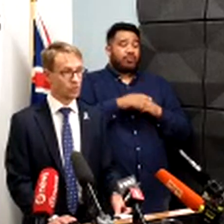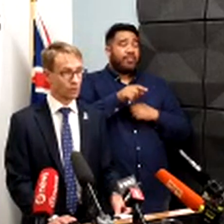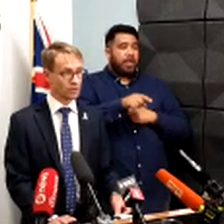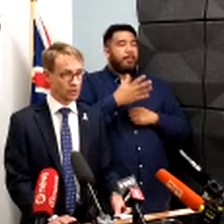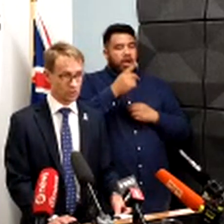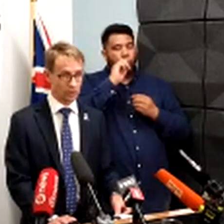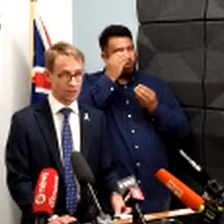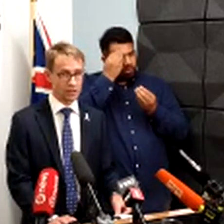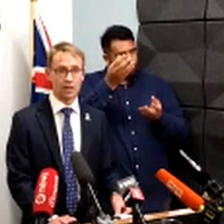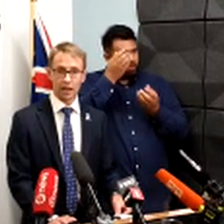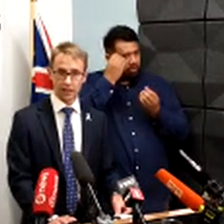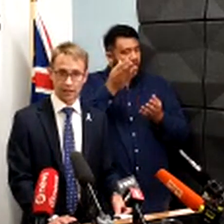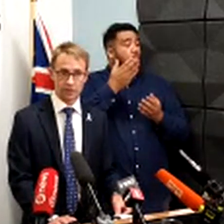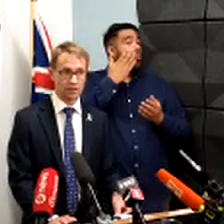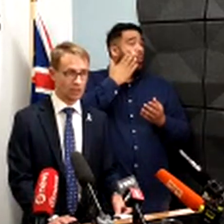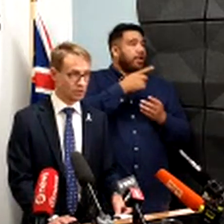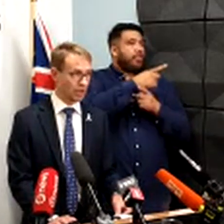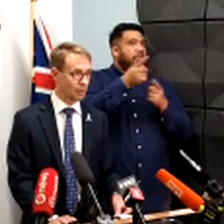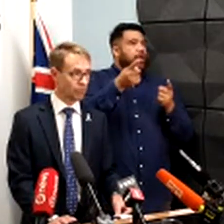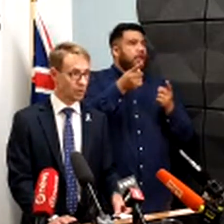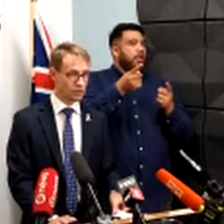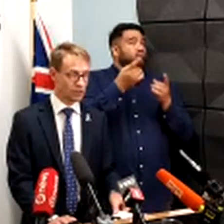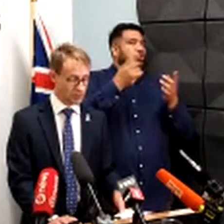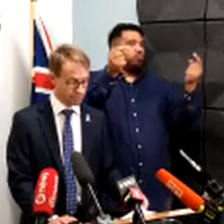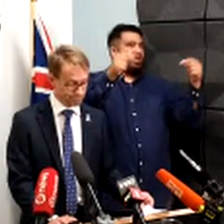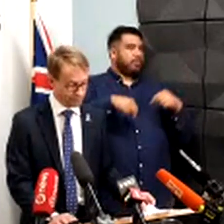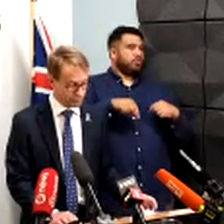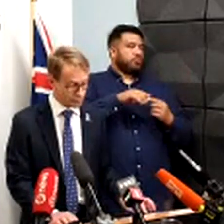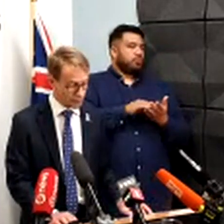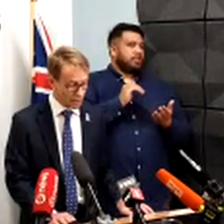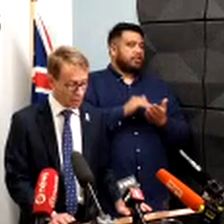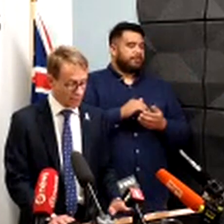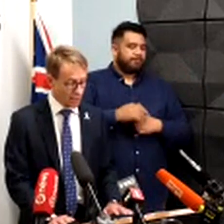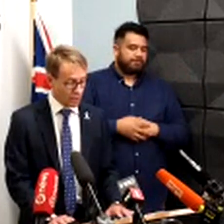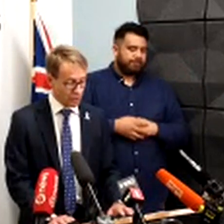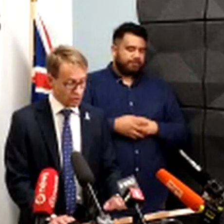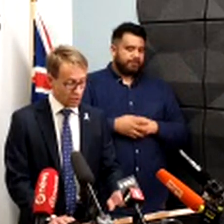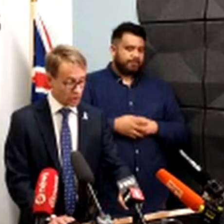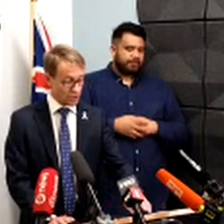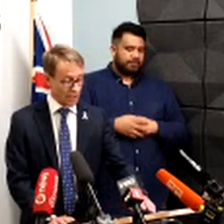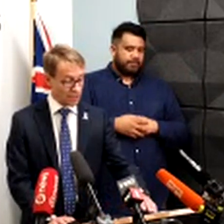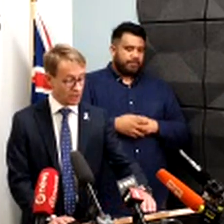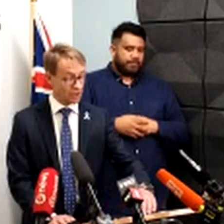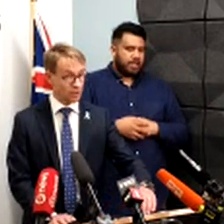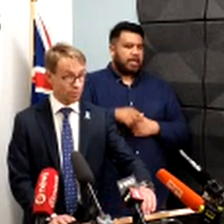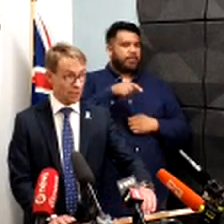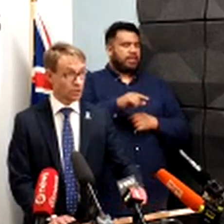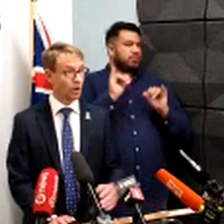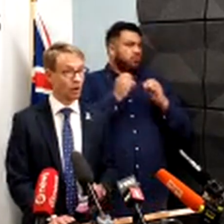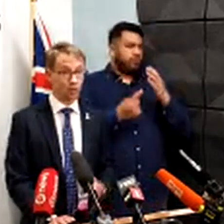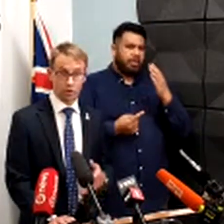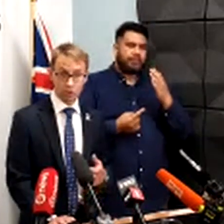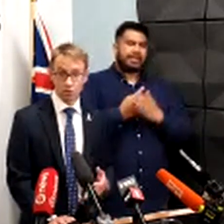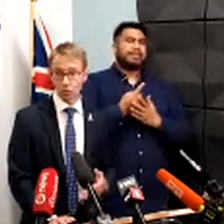as those offers consolidate and as teams come in from overseas. Now, this tragedy has had an